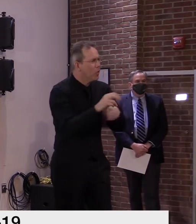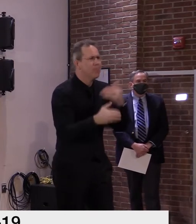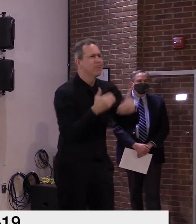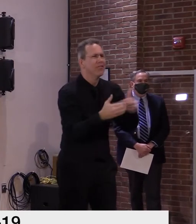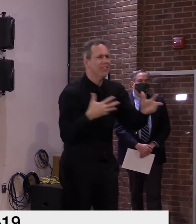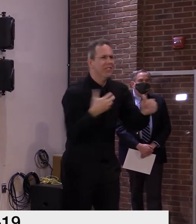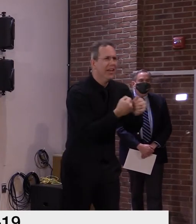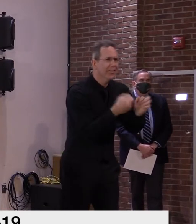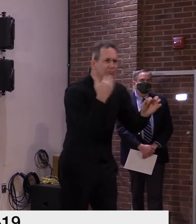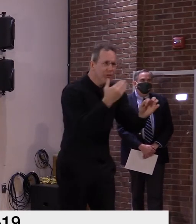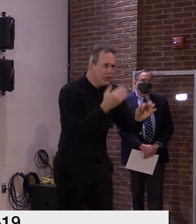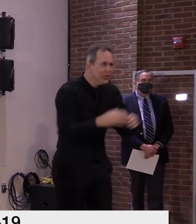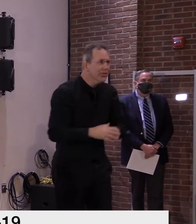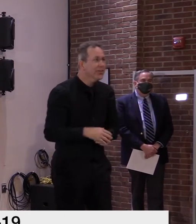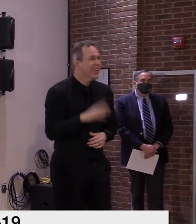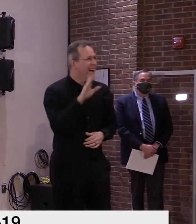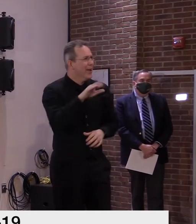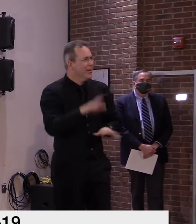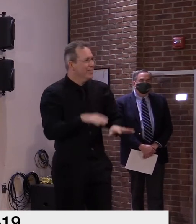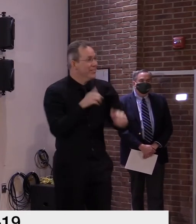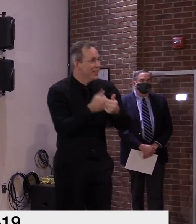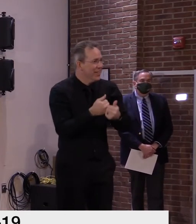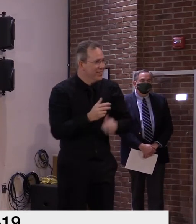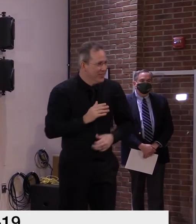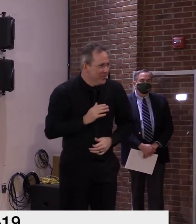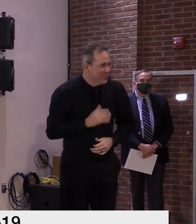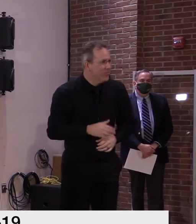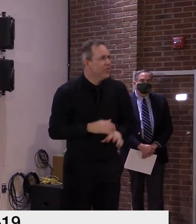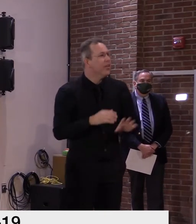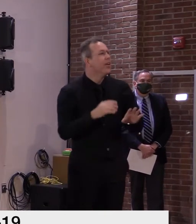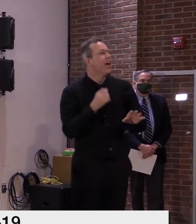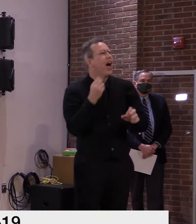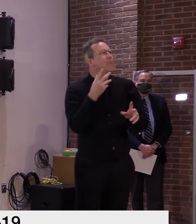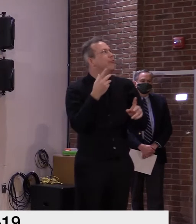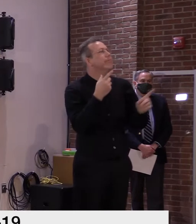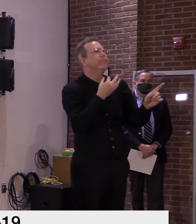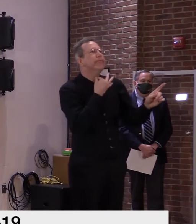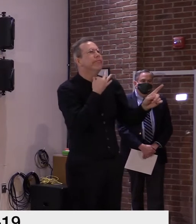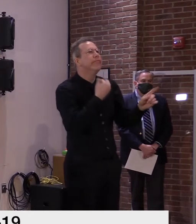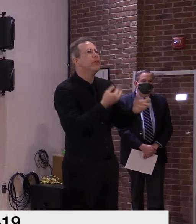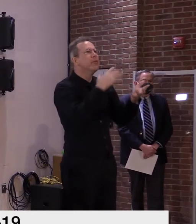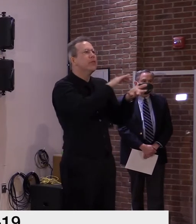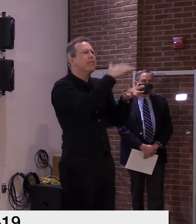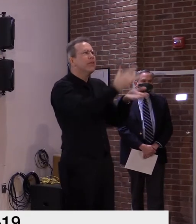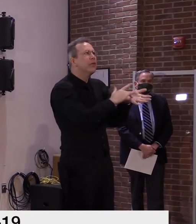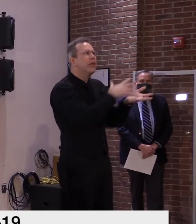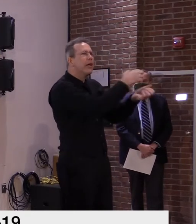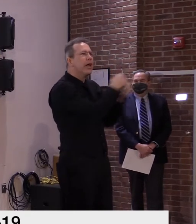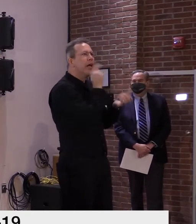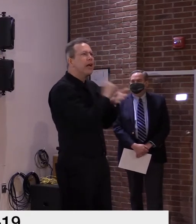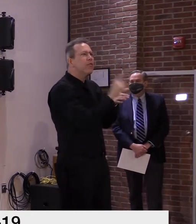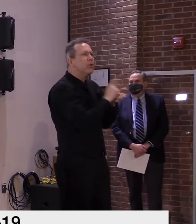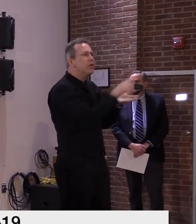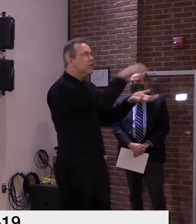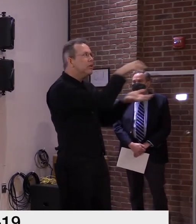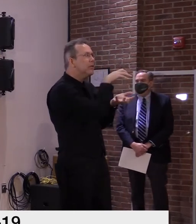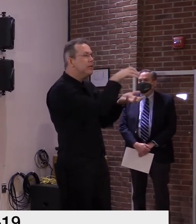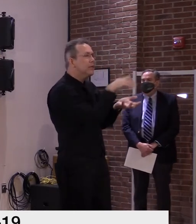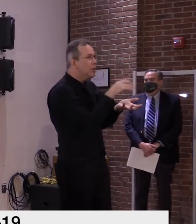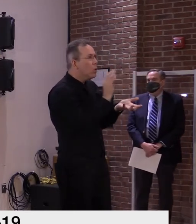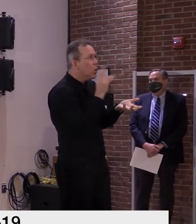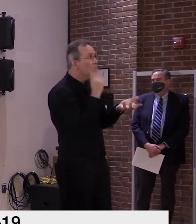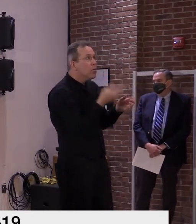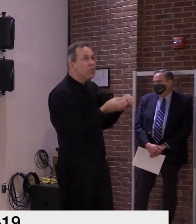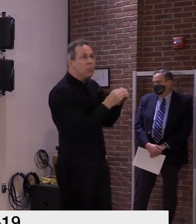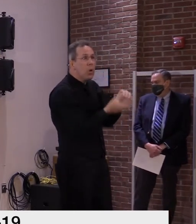supply. But I'm optimistic we're getting to a good place on that front as well. So you can expect some additions to our